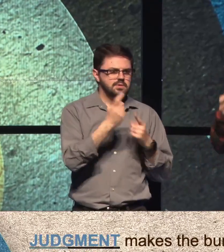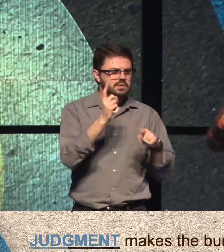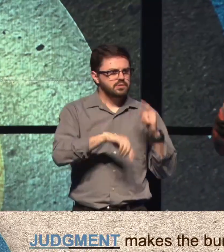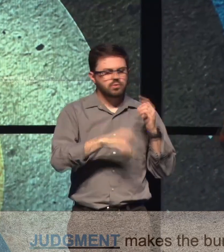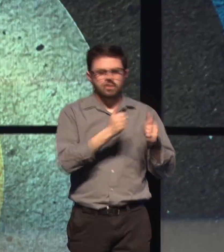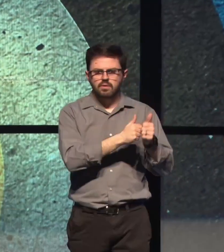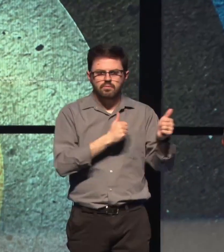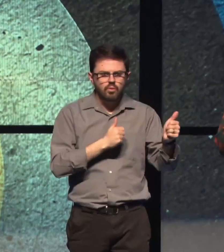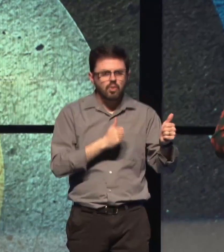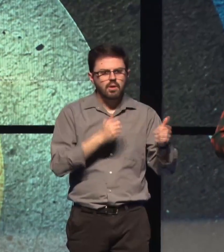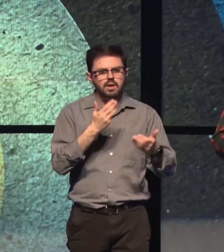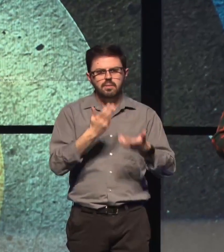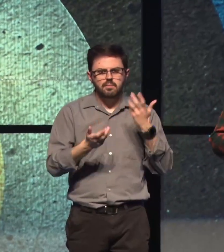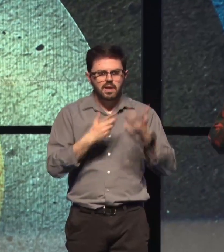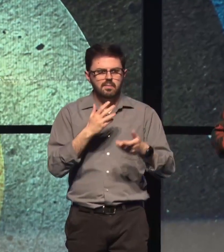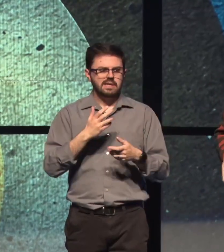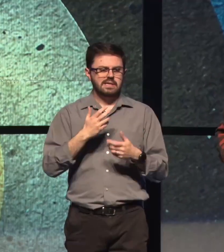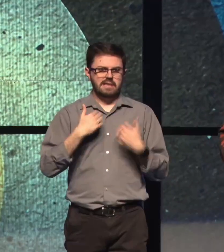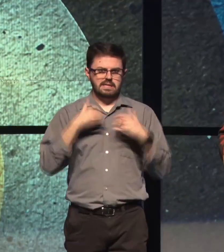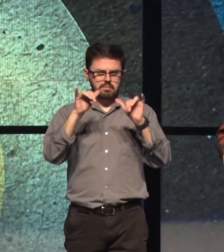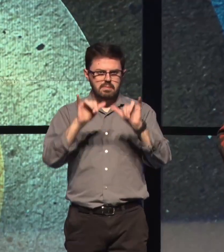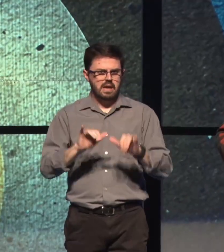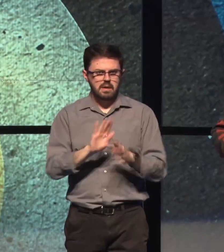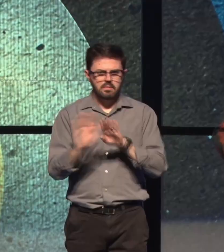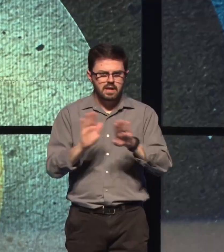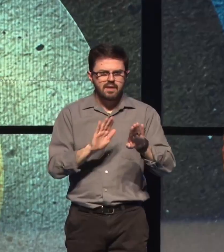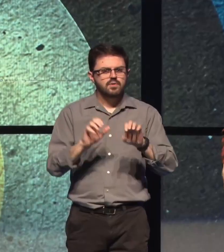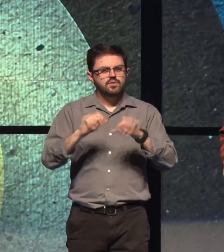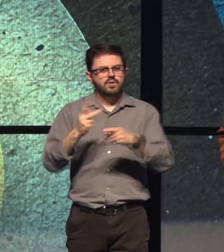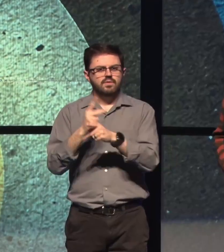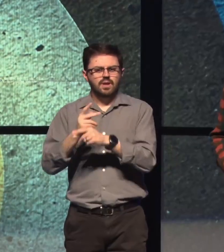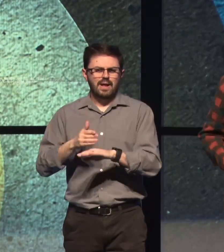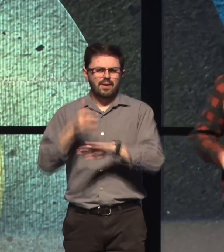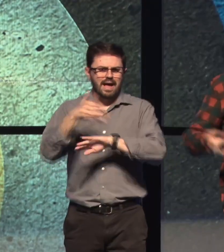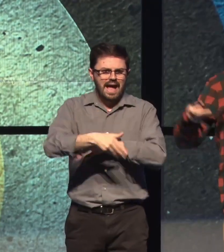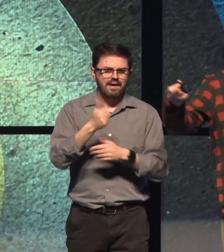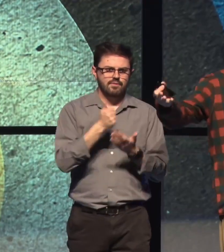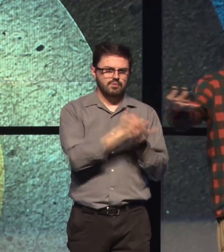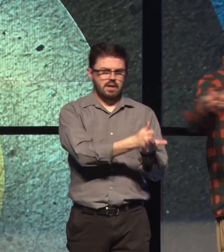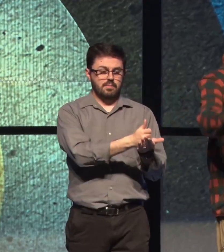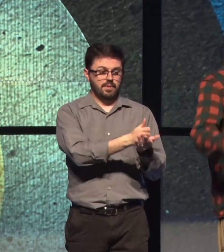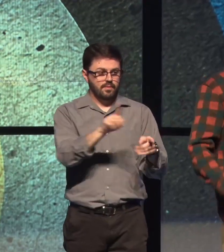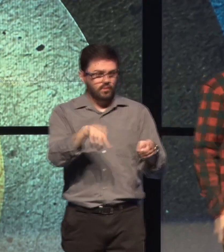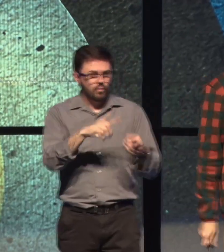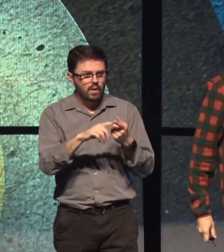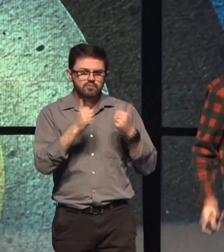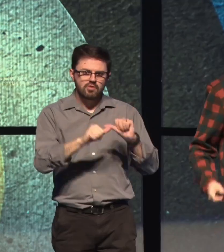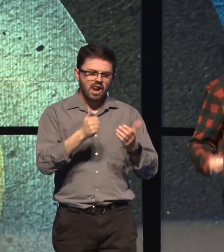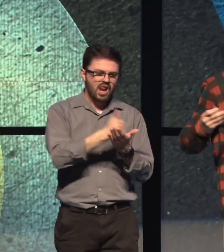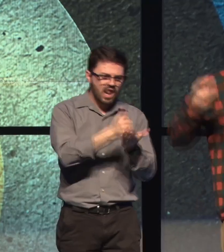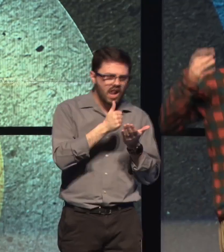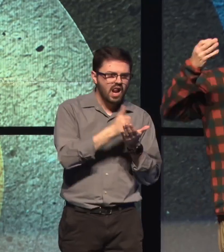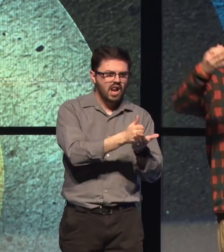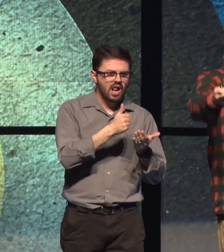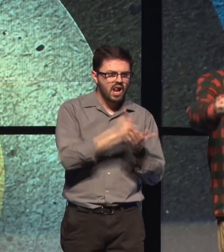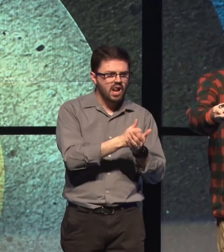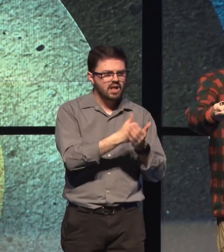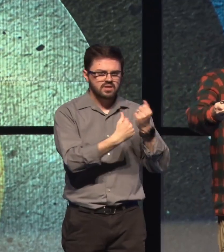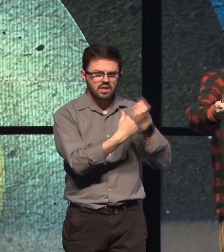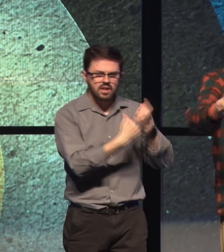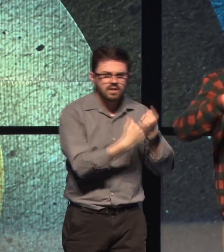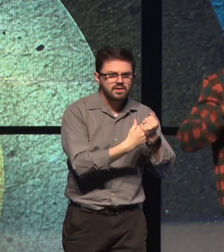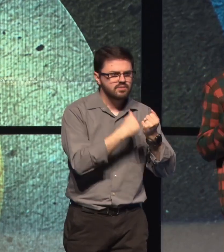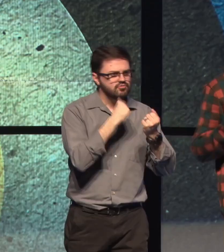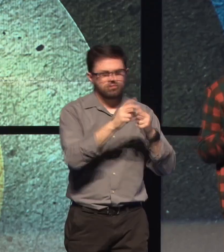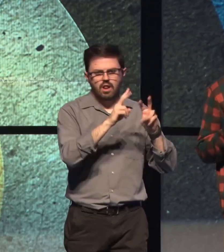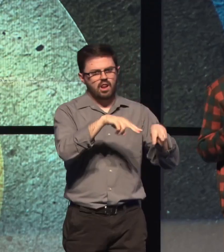These are good things to wrestle with. But in the moment, when you're trying to help somebody and you're trying to ease their burden, do not place on them your